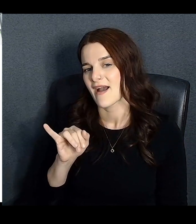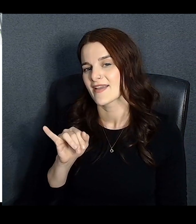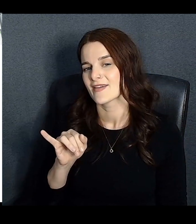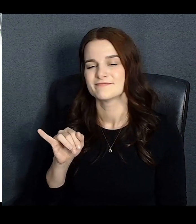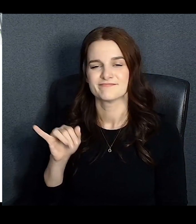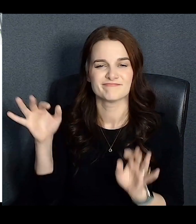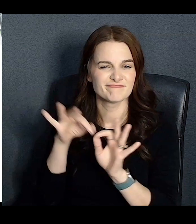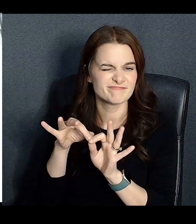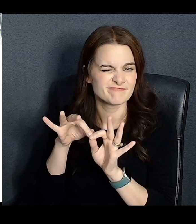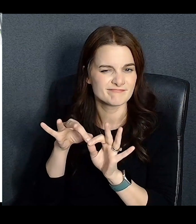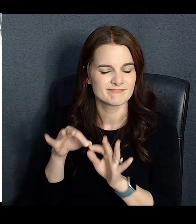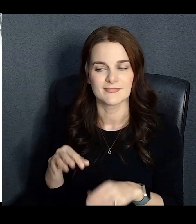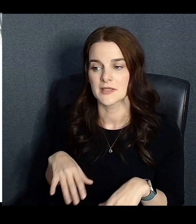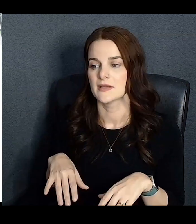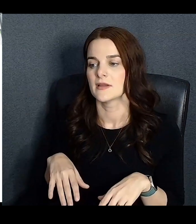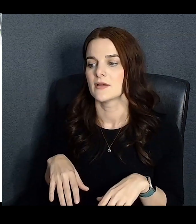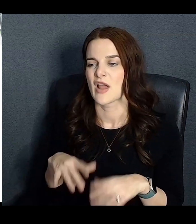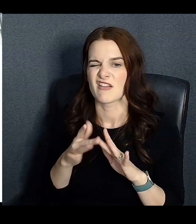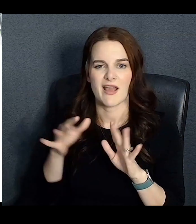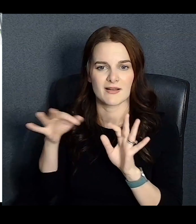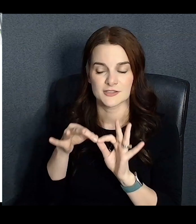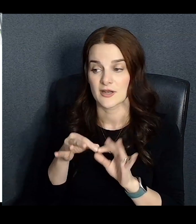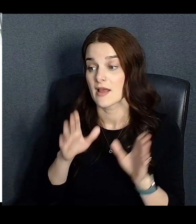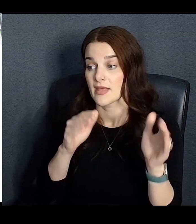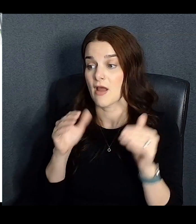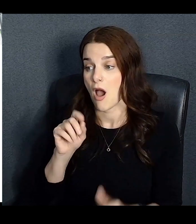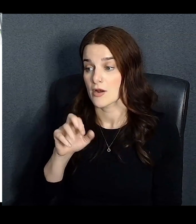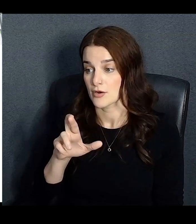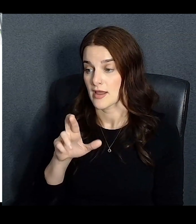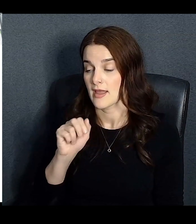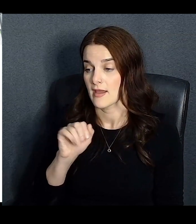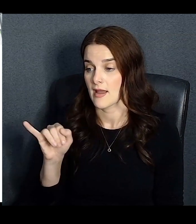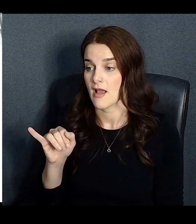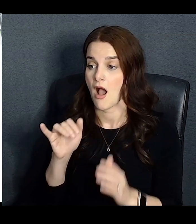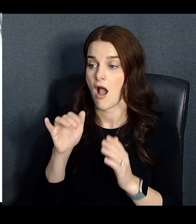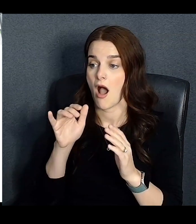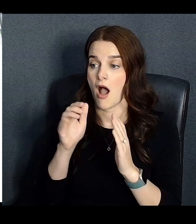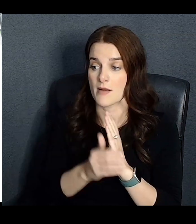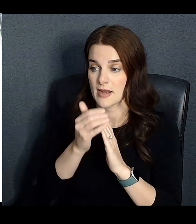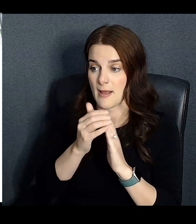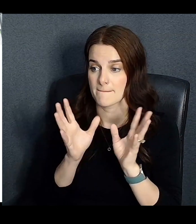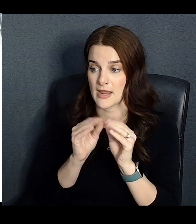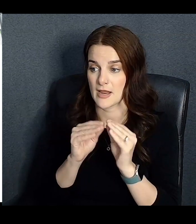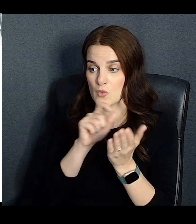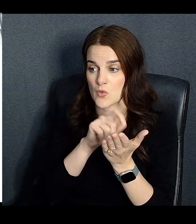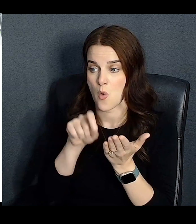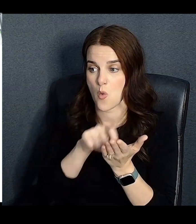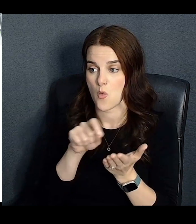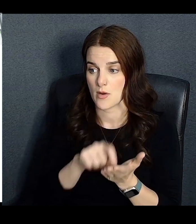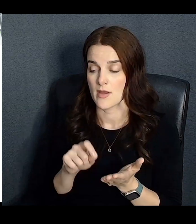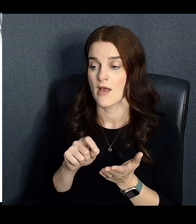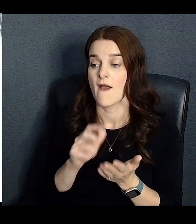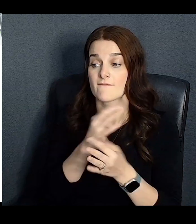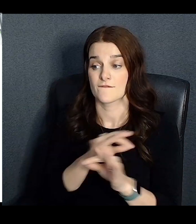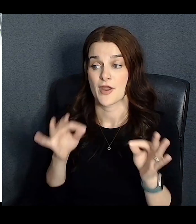finally, Otter AI, as Emily mentioned, is an automated meeting note taker, which does real-time transcription. And there are free versions that